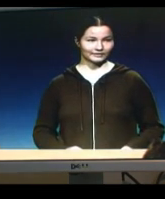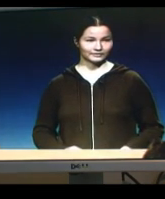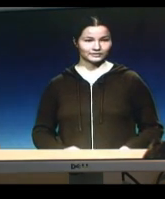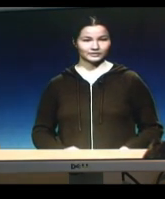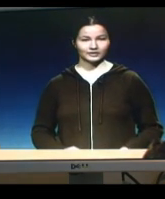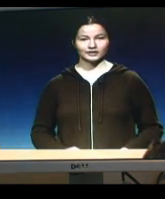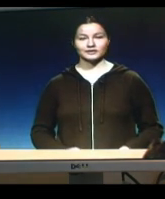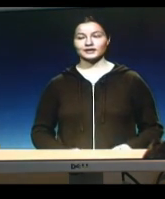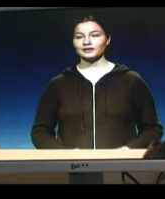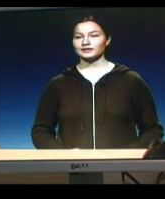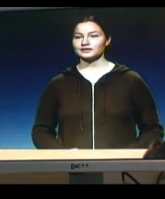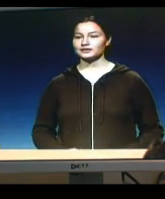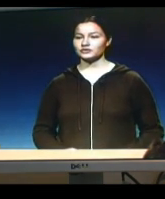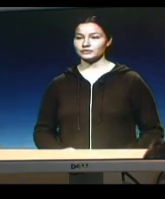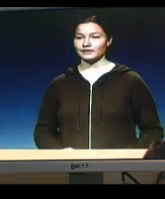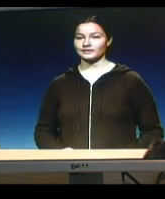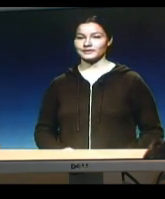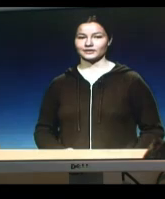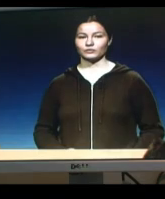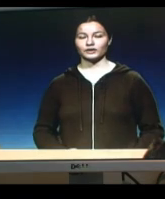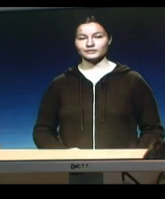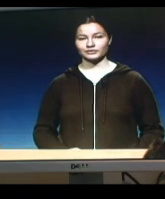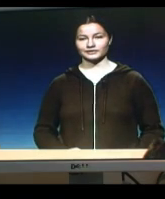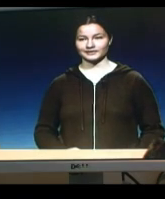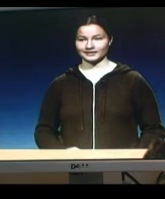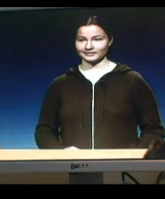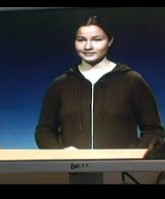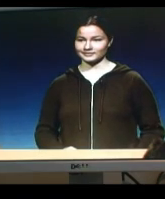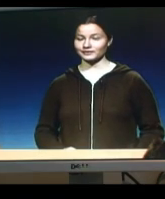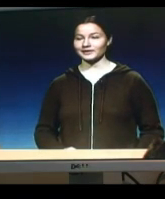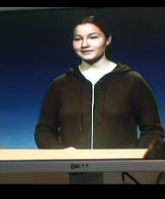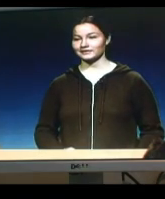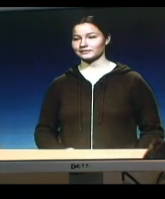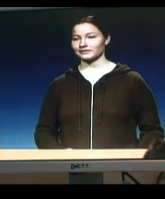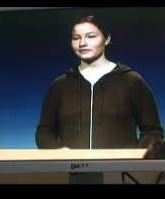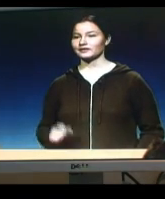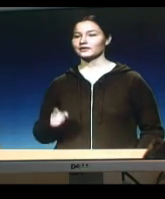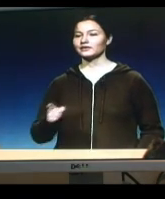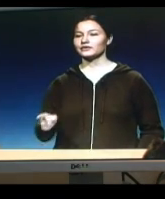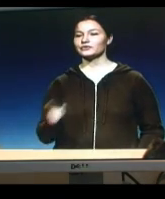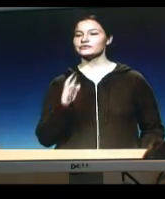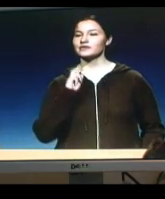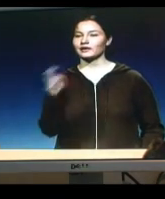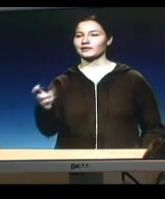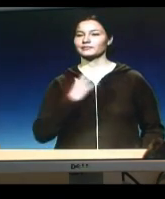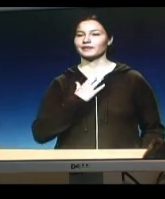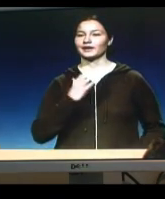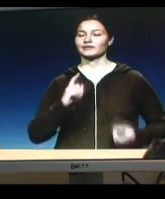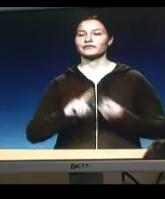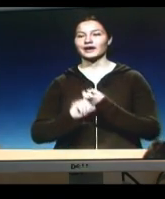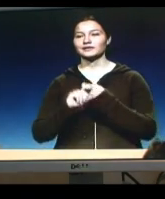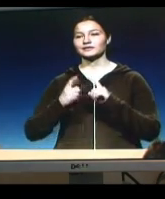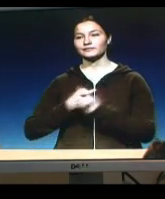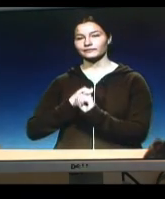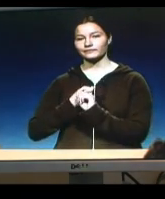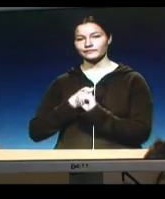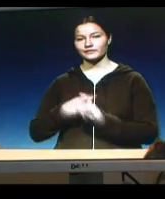language. Then I'd like to teach you how to sign one important sentence, the one I started with. You are my friend.